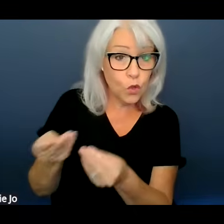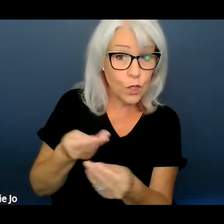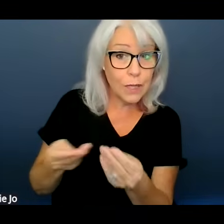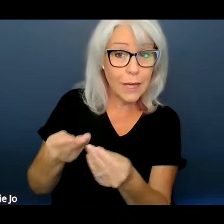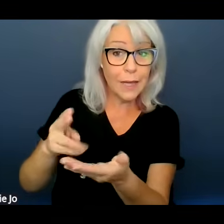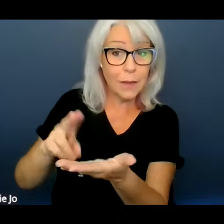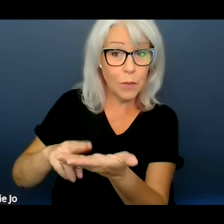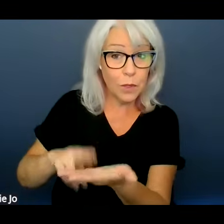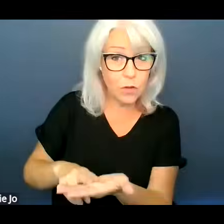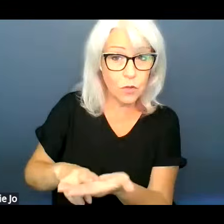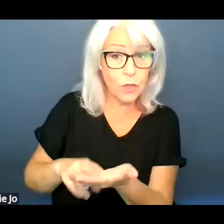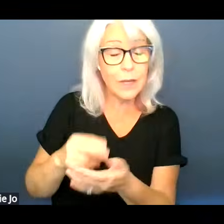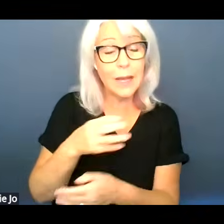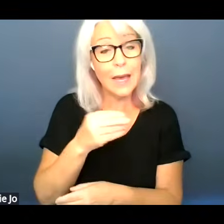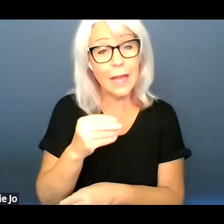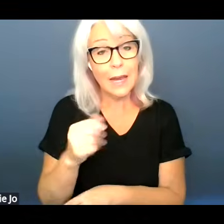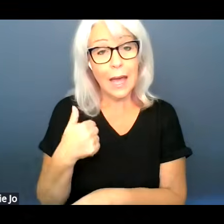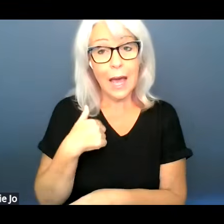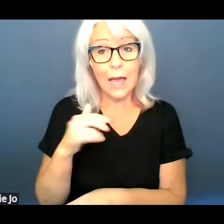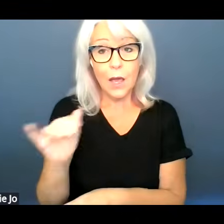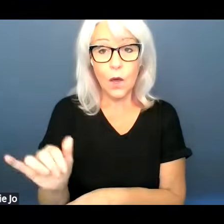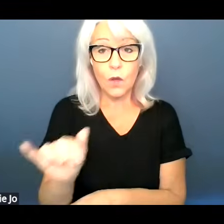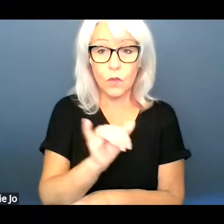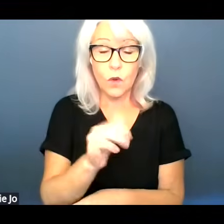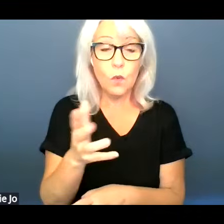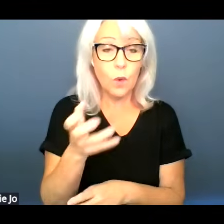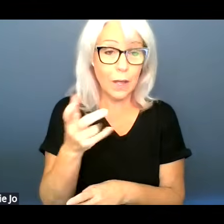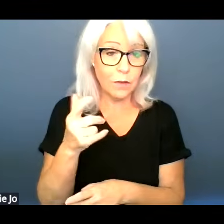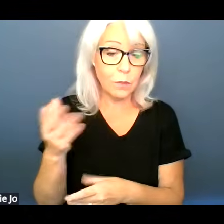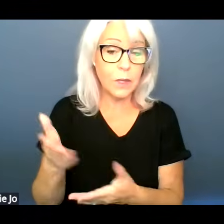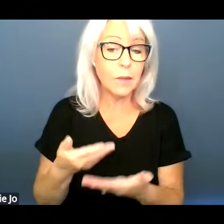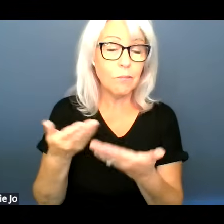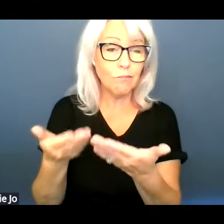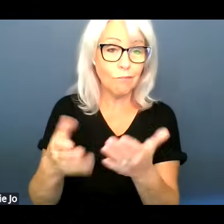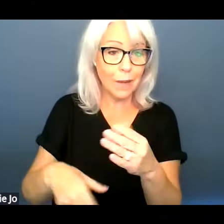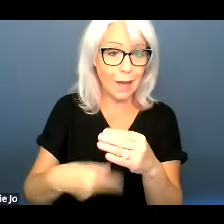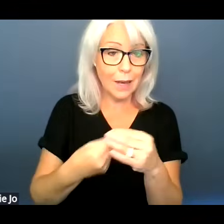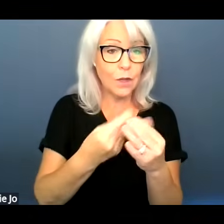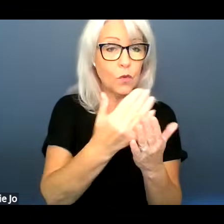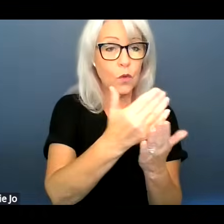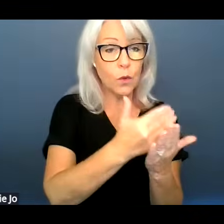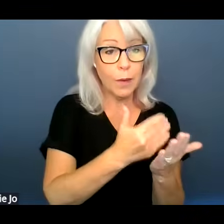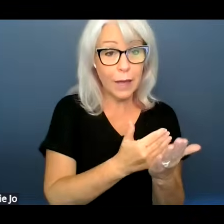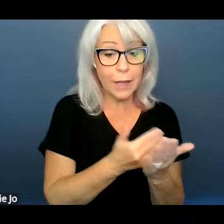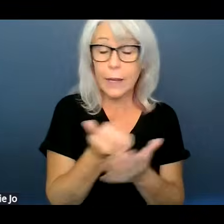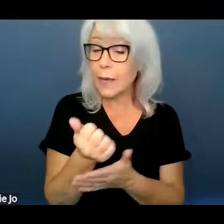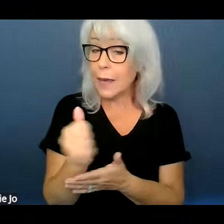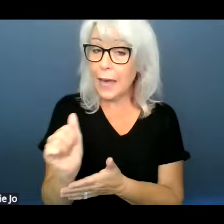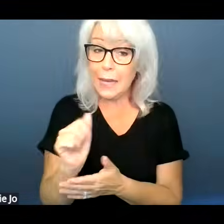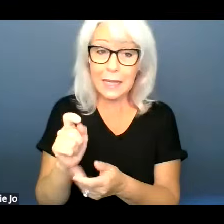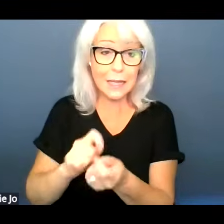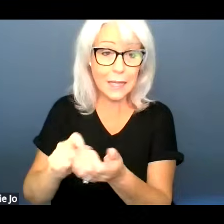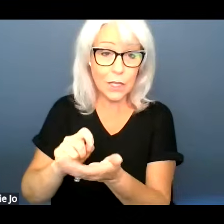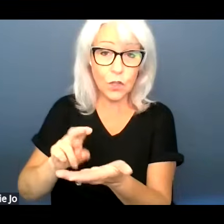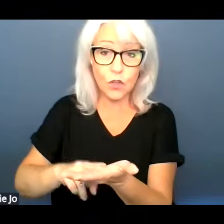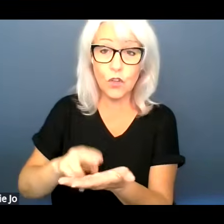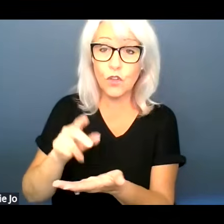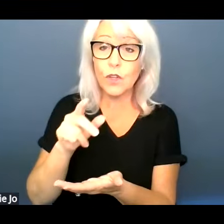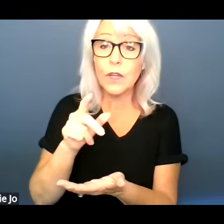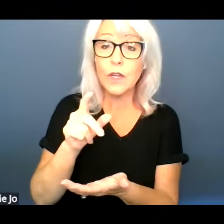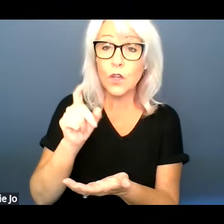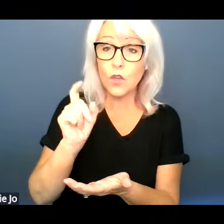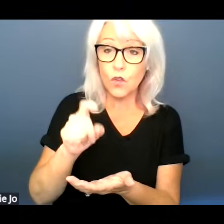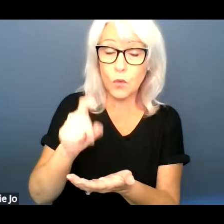And I guess I would like to be put on the ballot. My campaign has always said, any signatures that do not qualify need to be taken out.